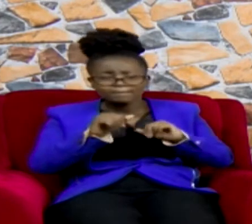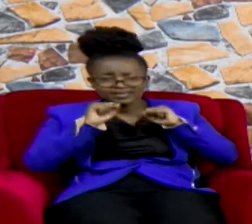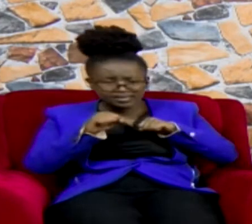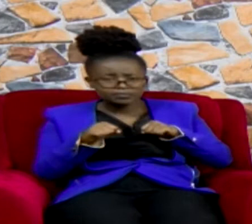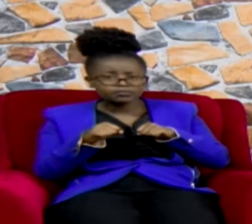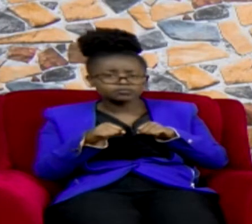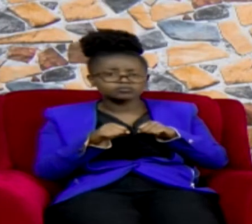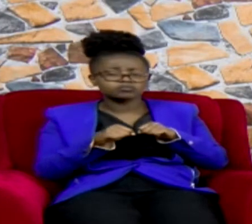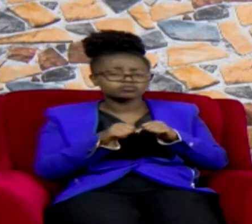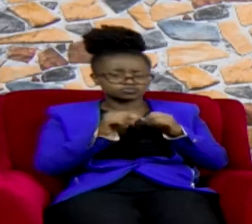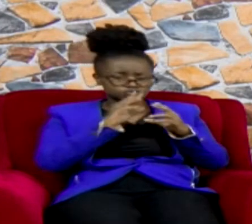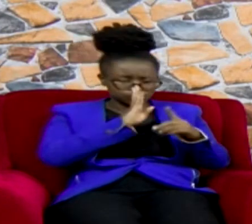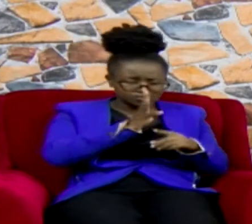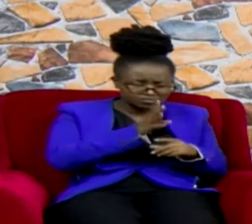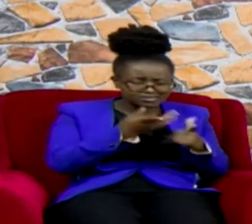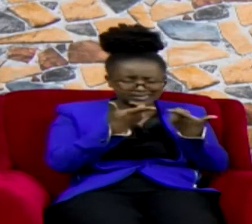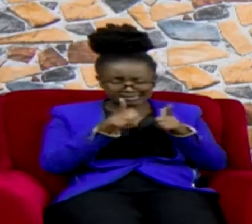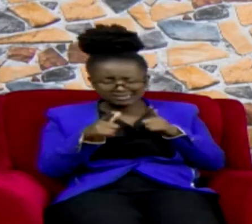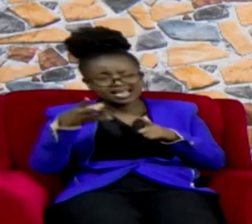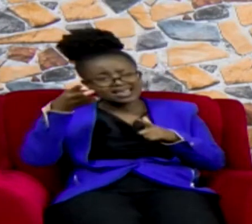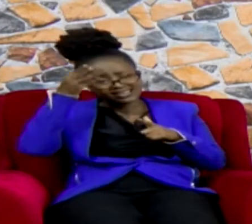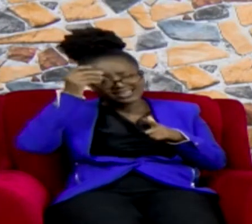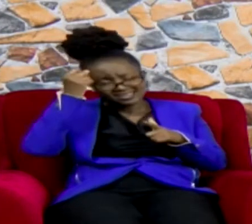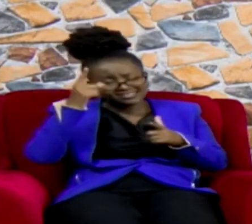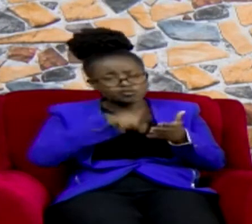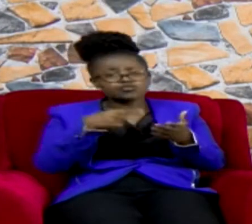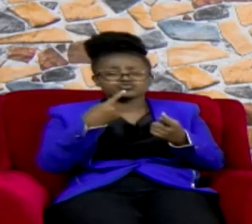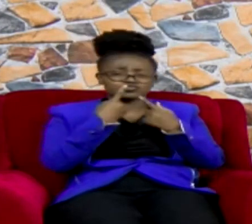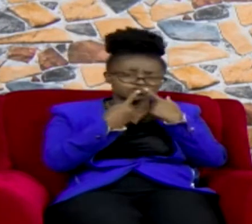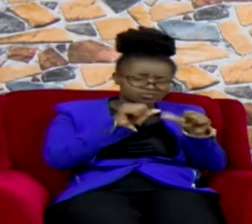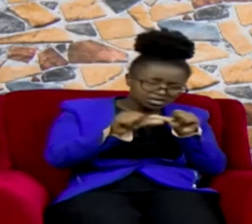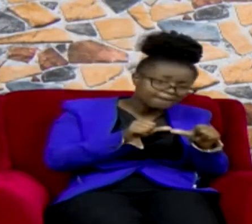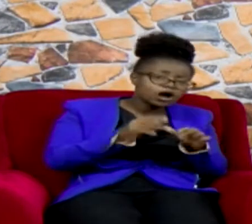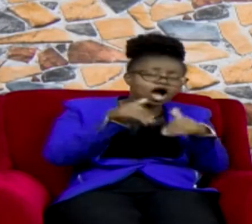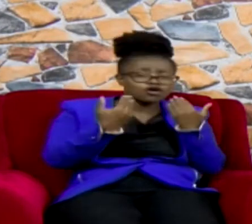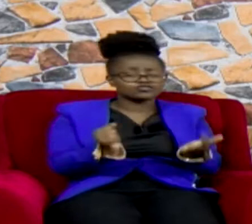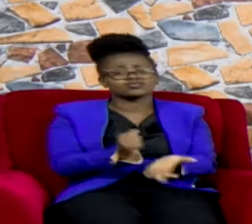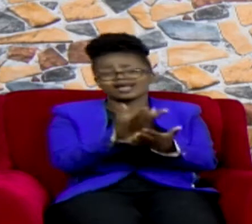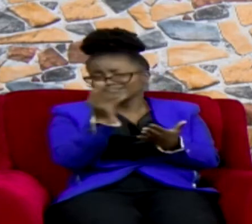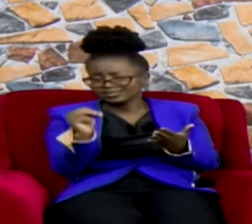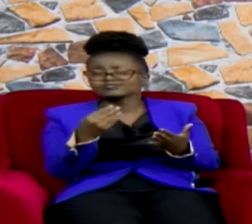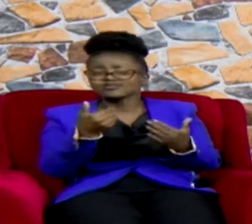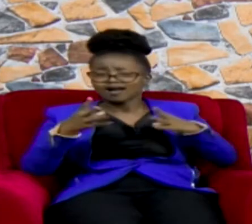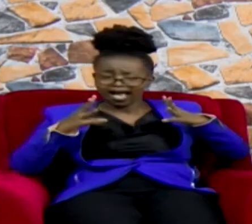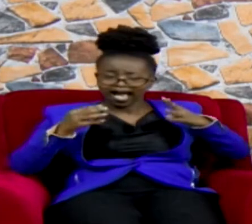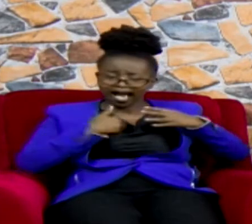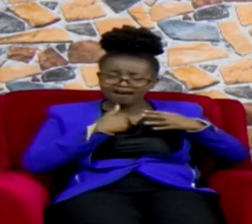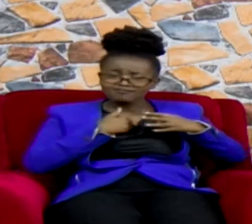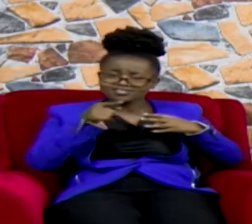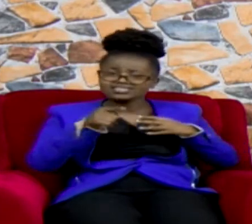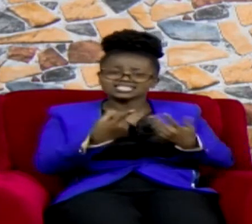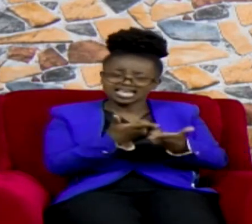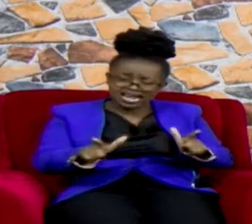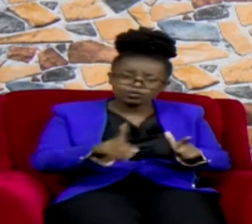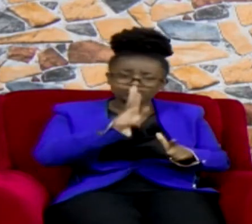able to articulate exactly what it is that you're saying? So how do you assist them to acquire the language skill? Or what do we mean when we say